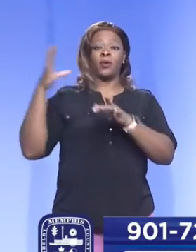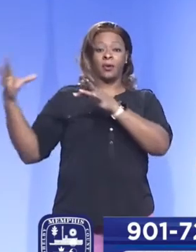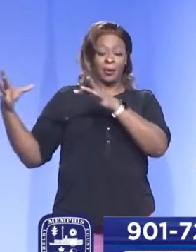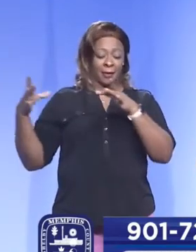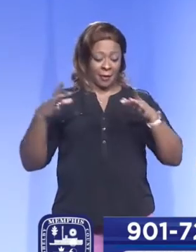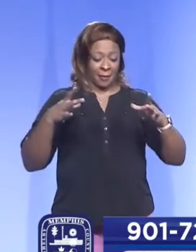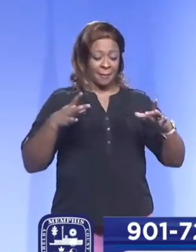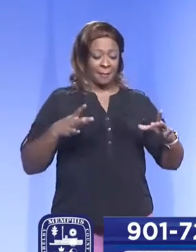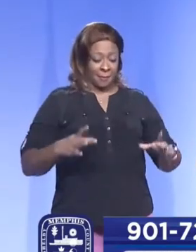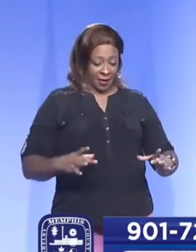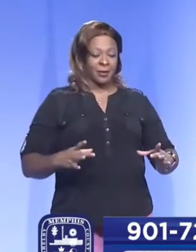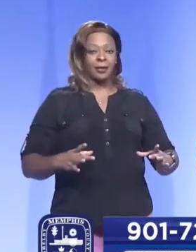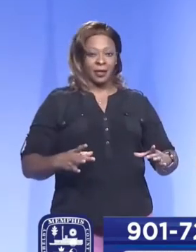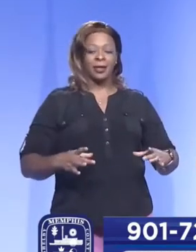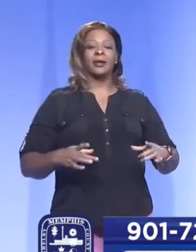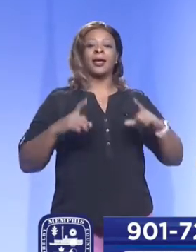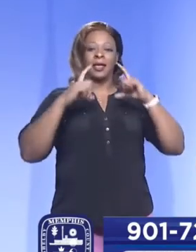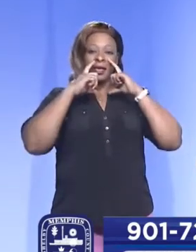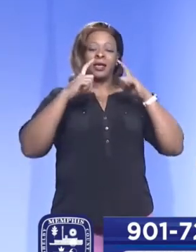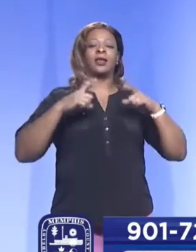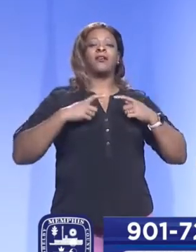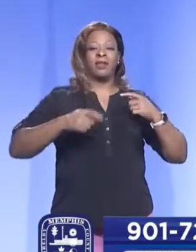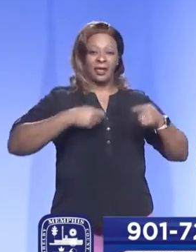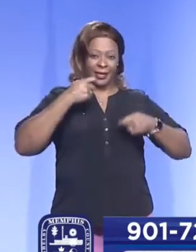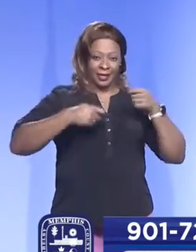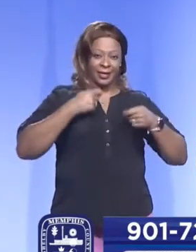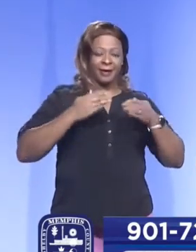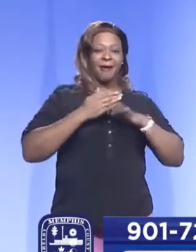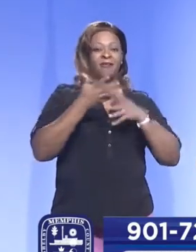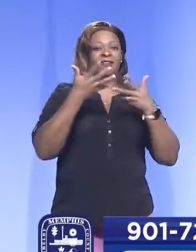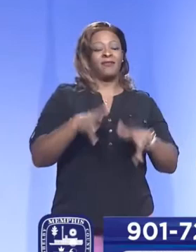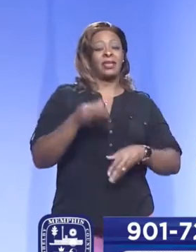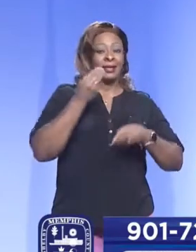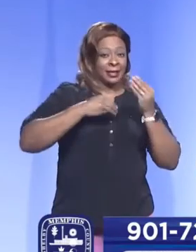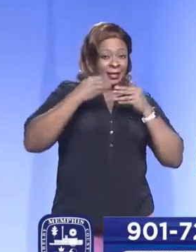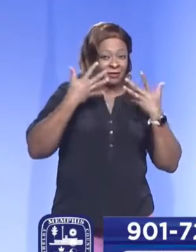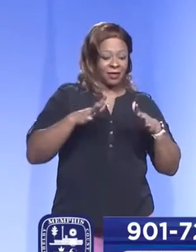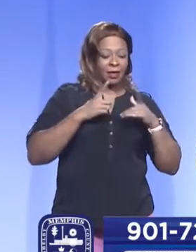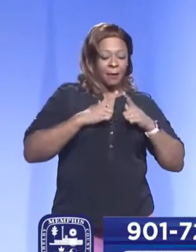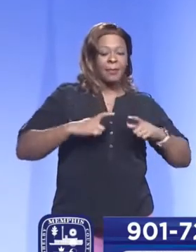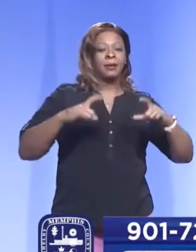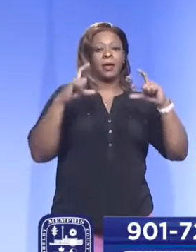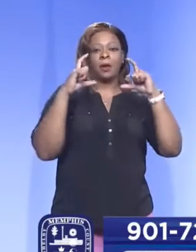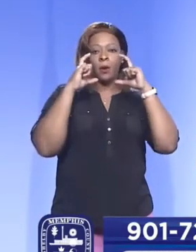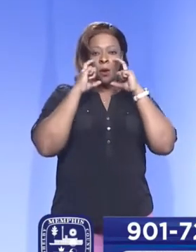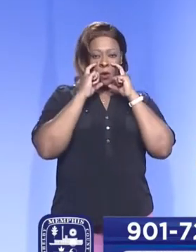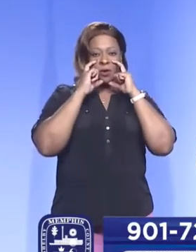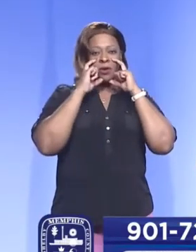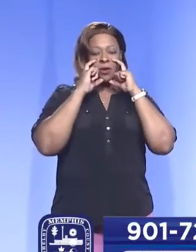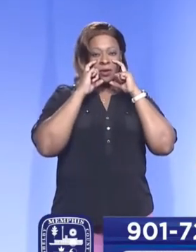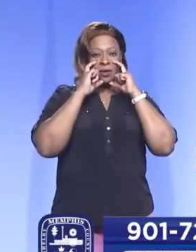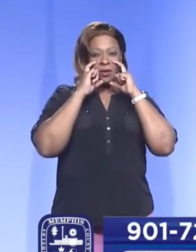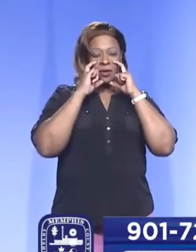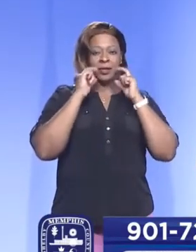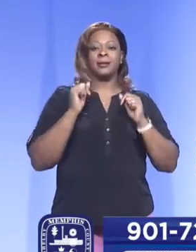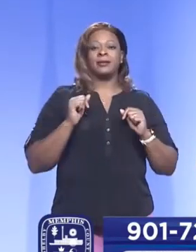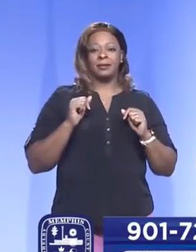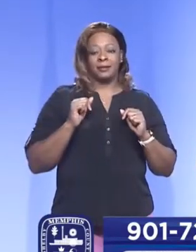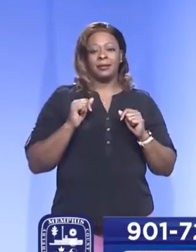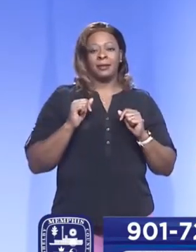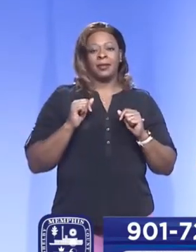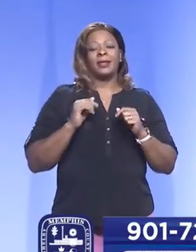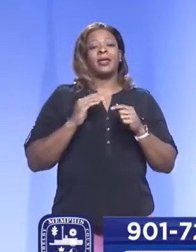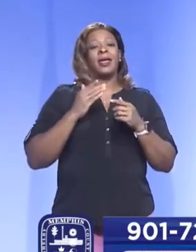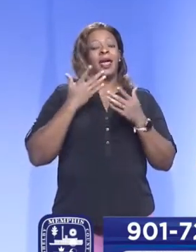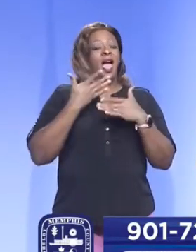your table, you then take it off, eat. After you finish eating, put it back on, and